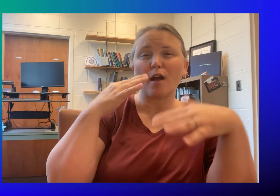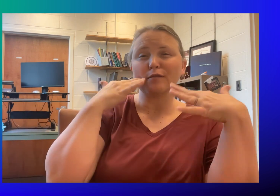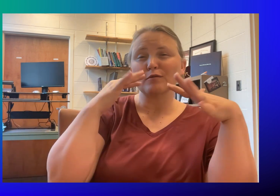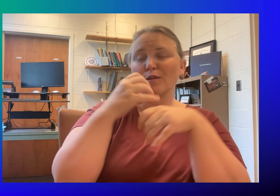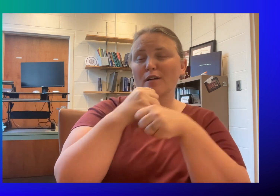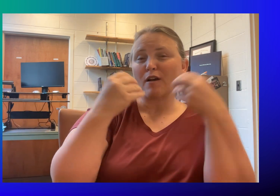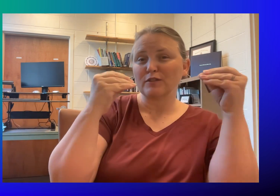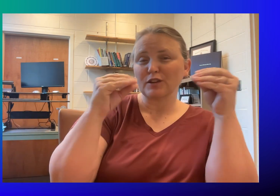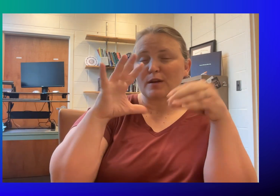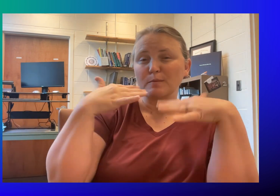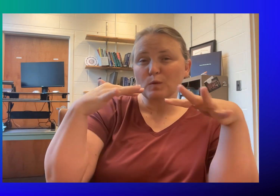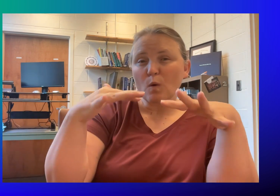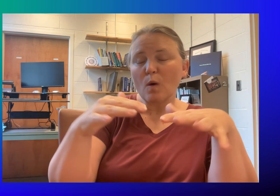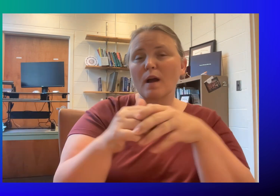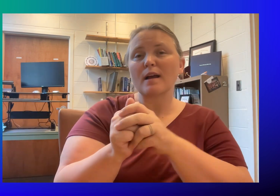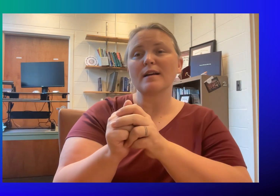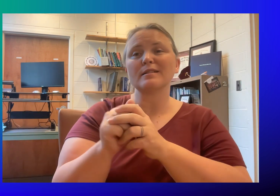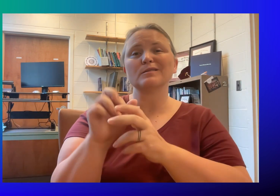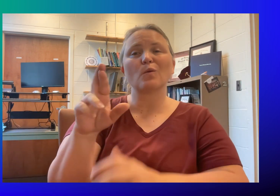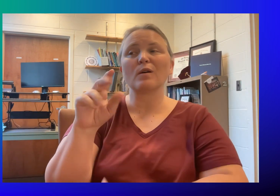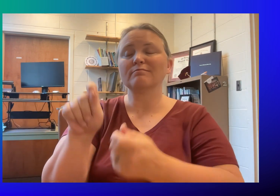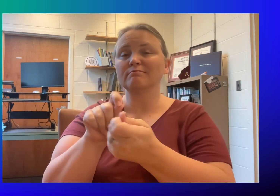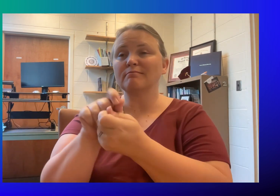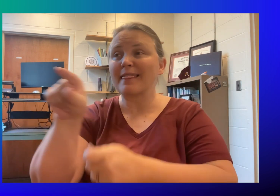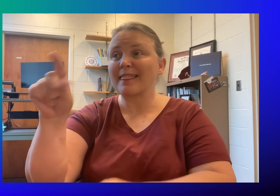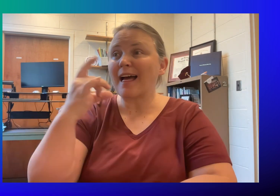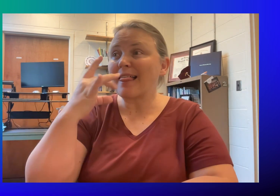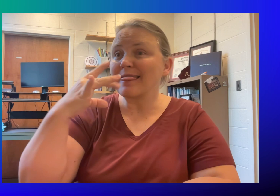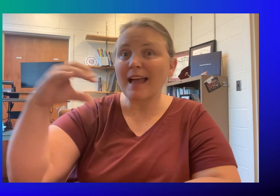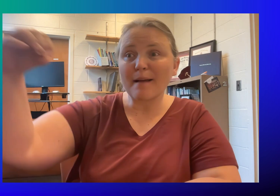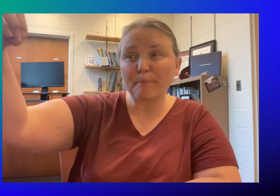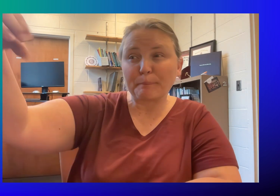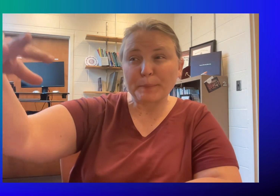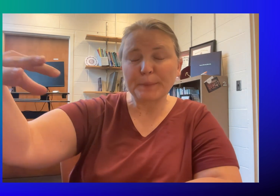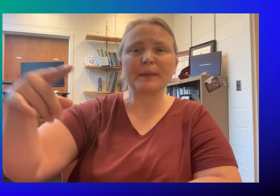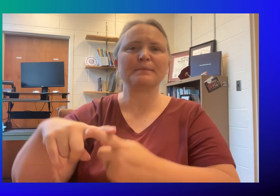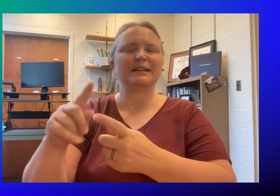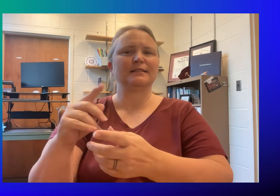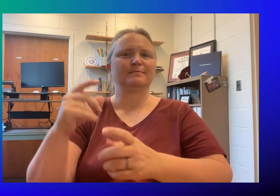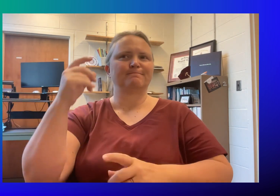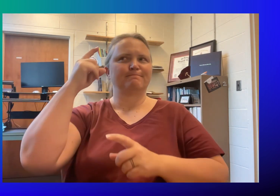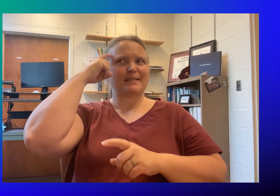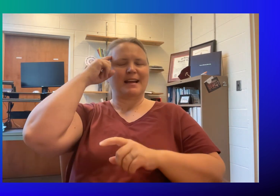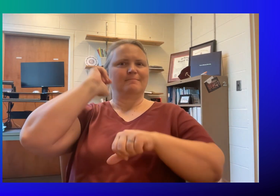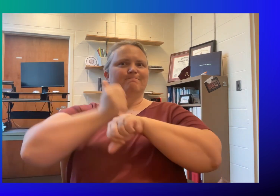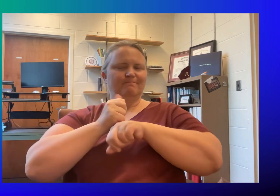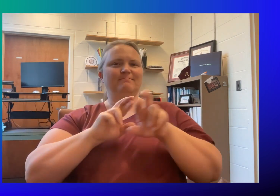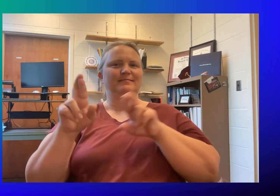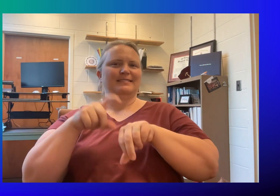in the background, or turn on a specific lamp in your office that triggers that it's time to do that type of